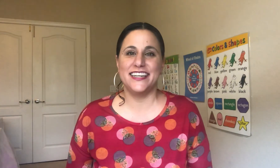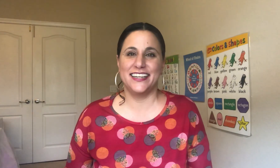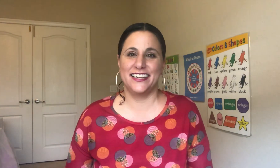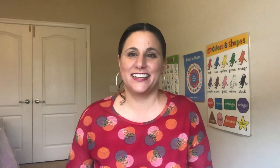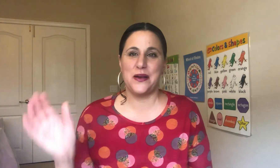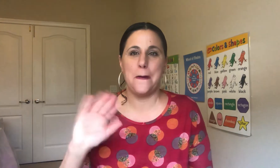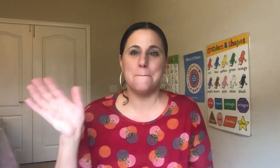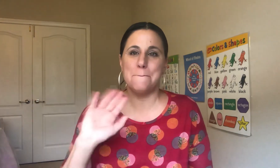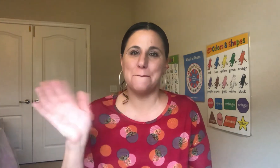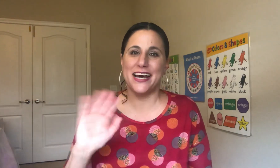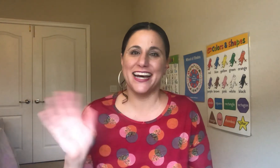bye